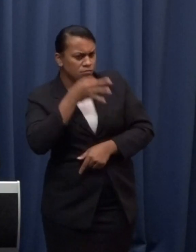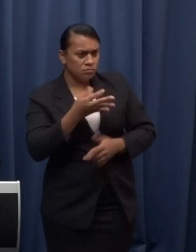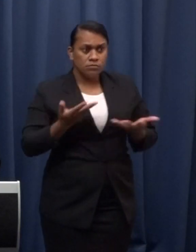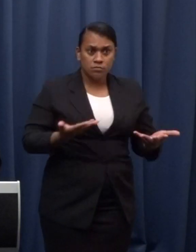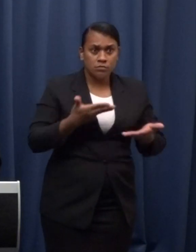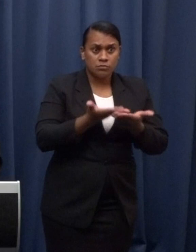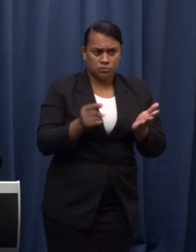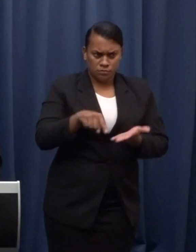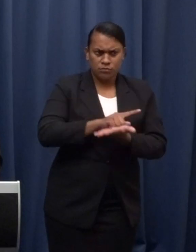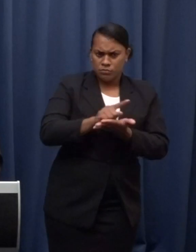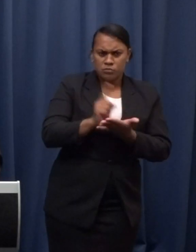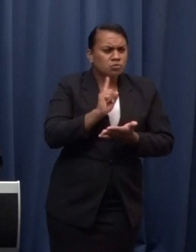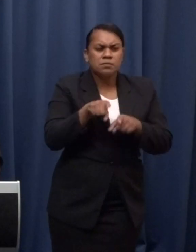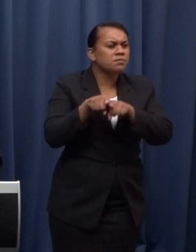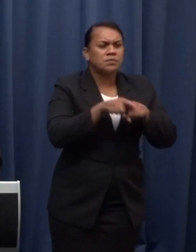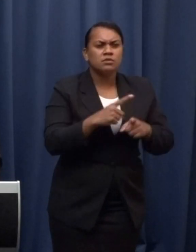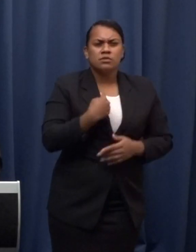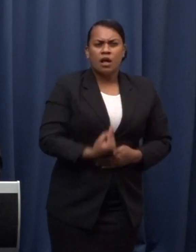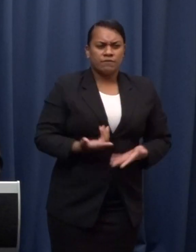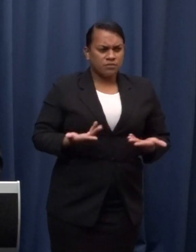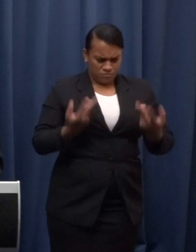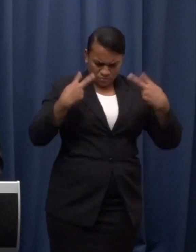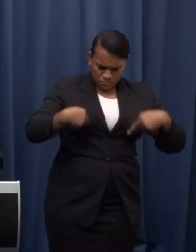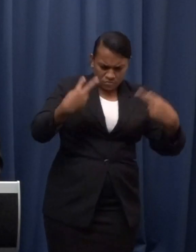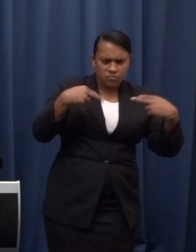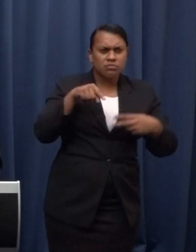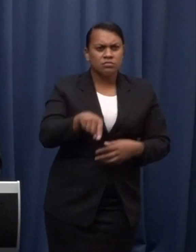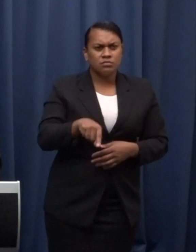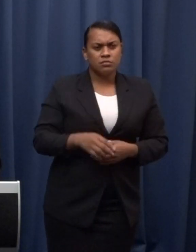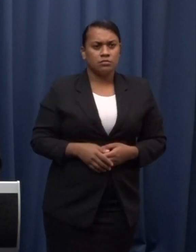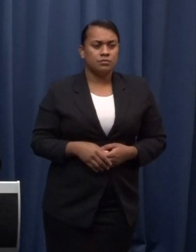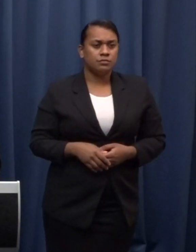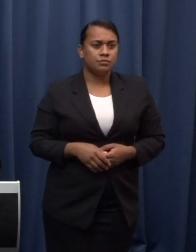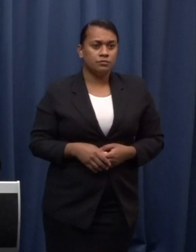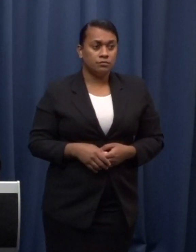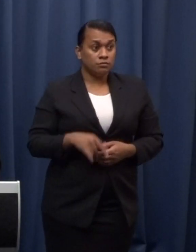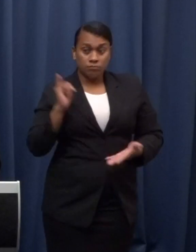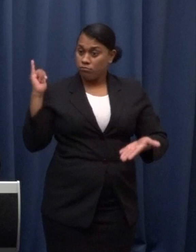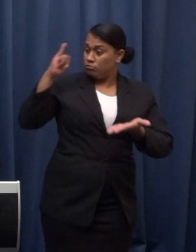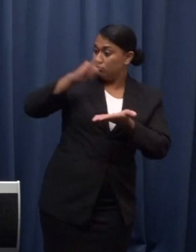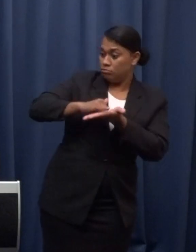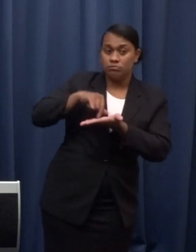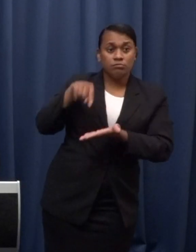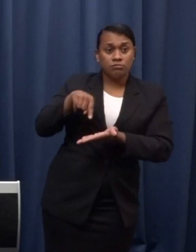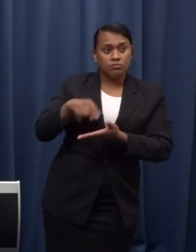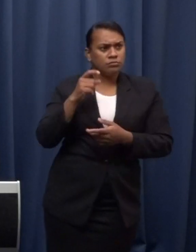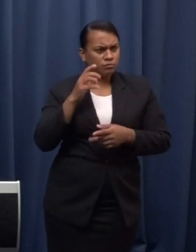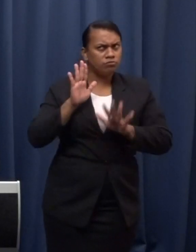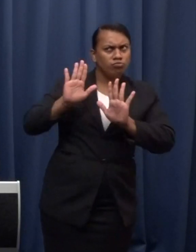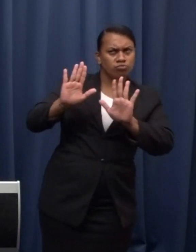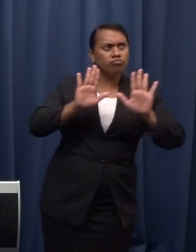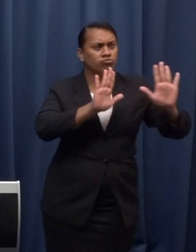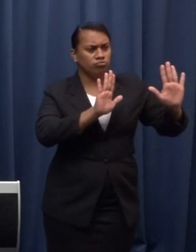measures entail. Taken together, these new travel restrictions are the strongest and widest reaching in